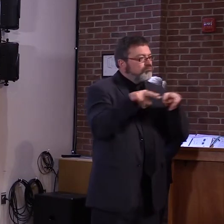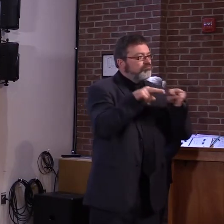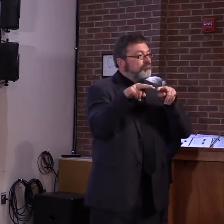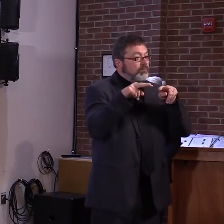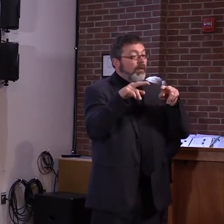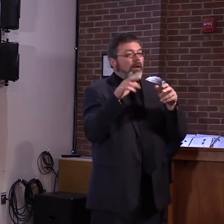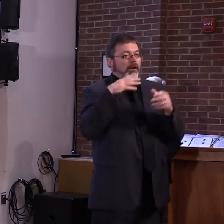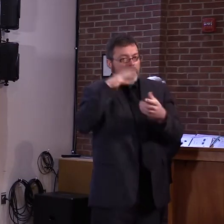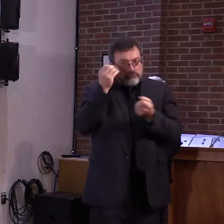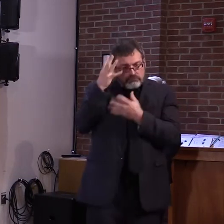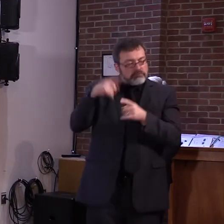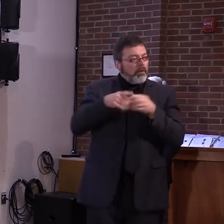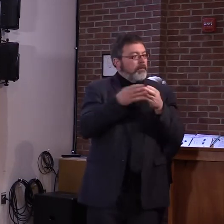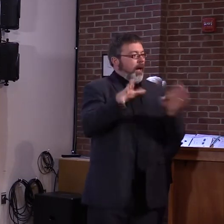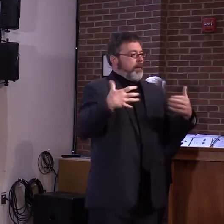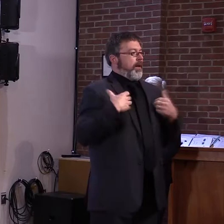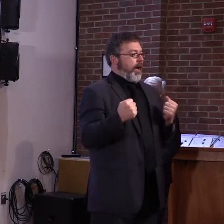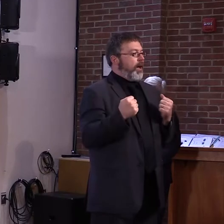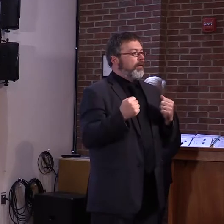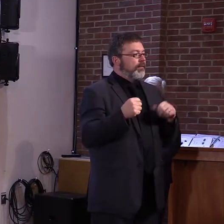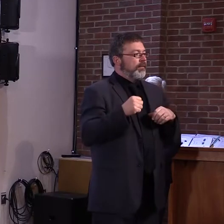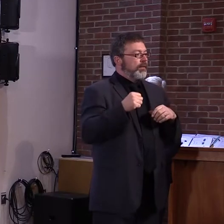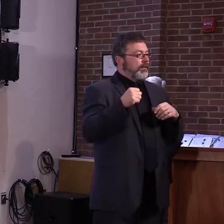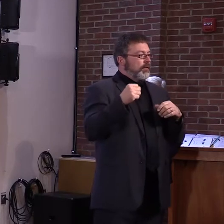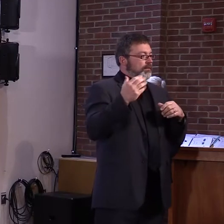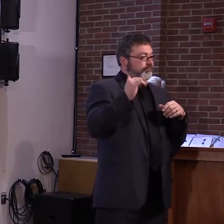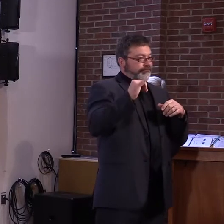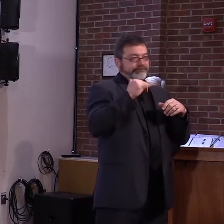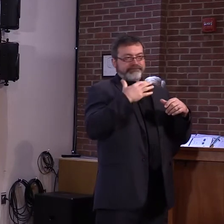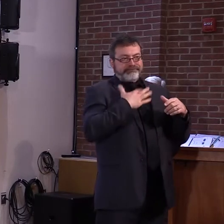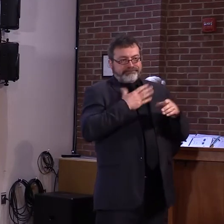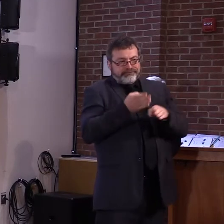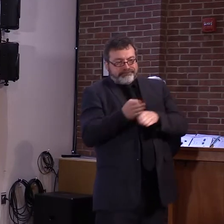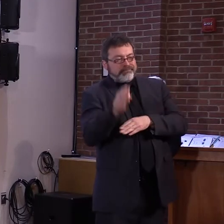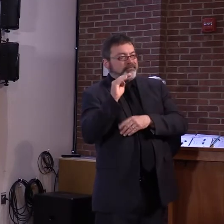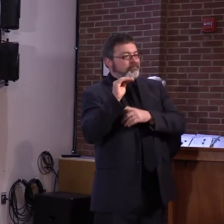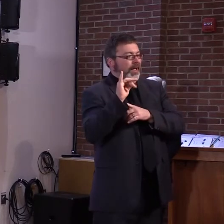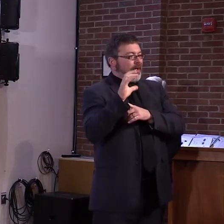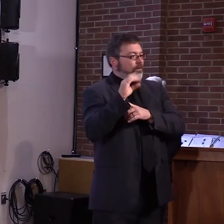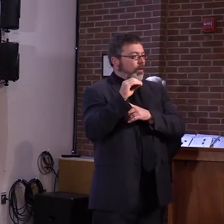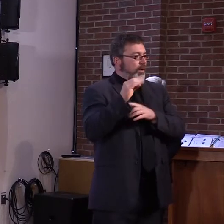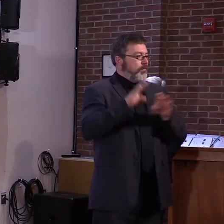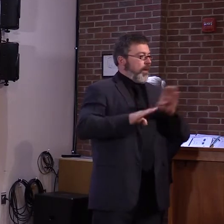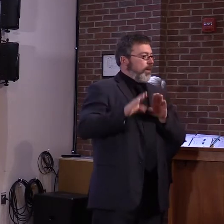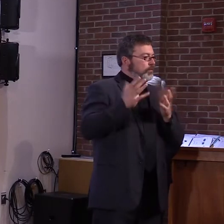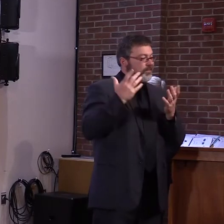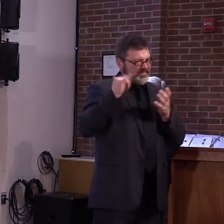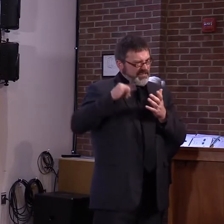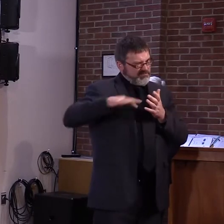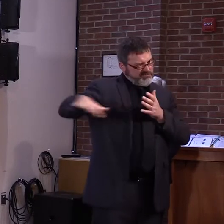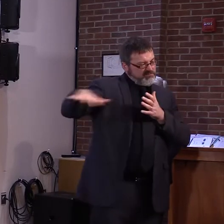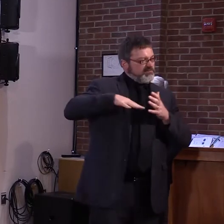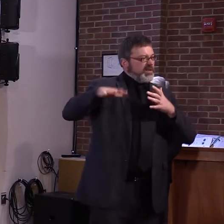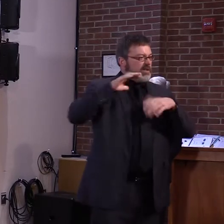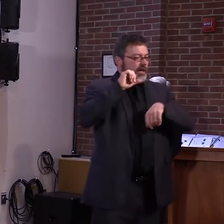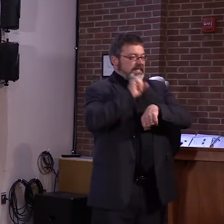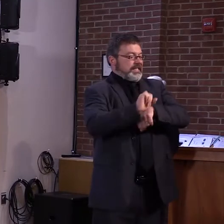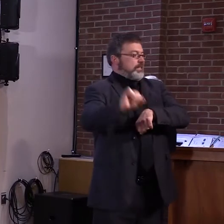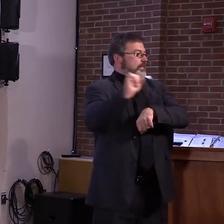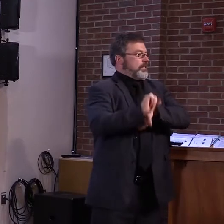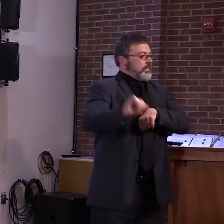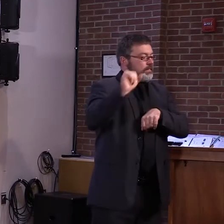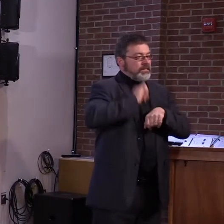and microbiologists. These are the people in the trenches, along with dozens of other public health professionals from across the